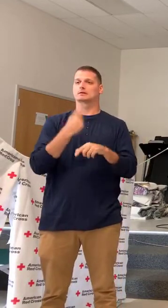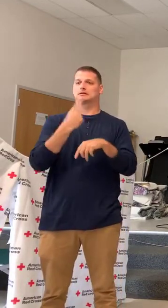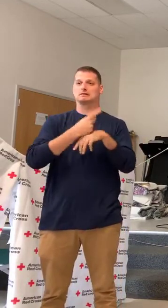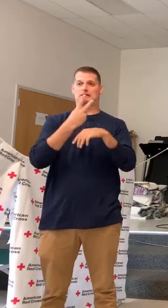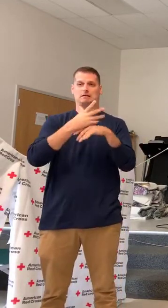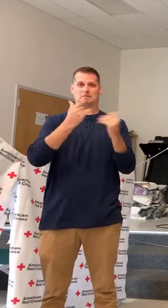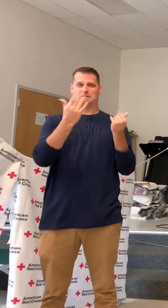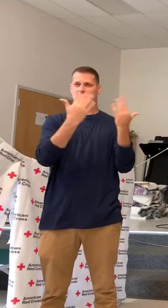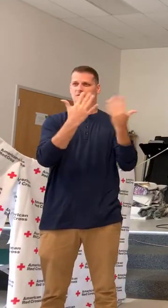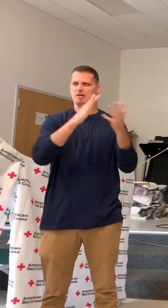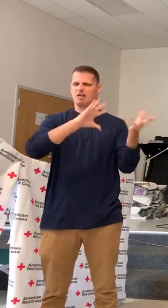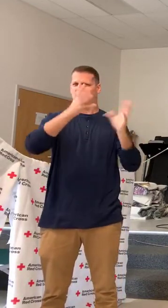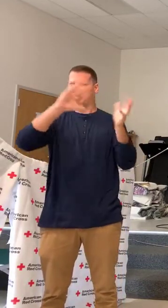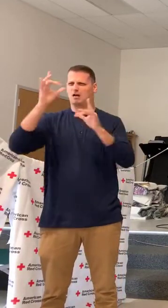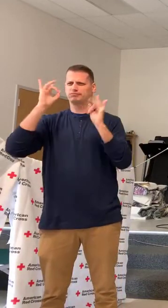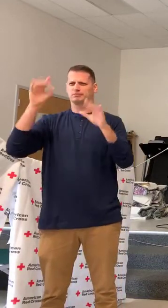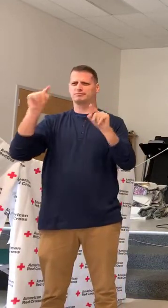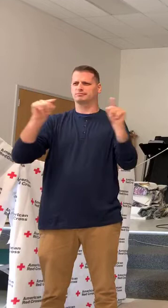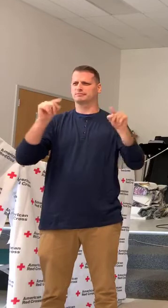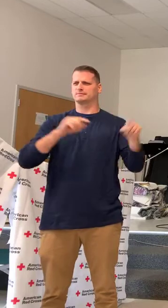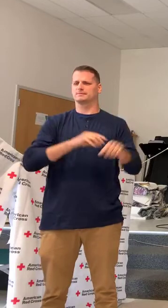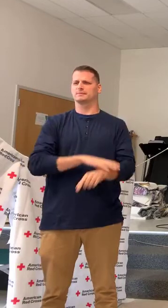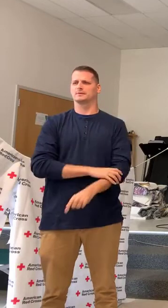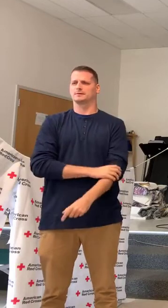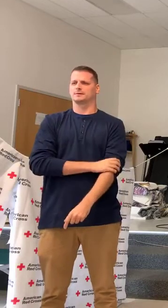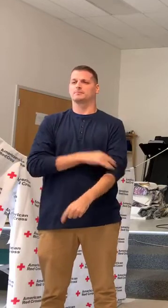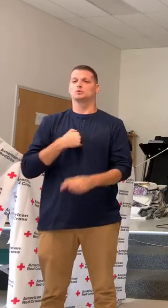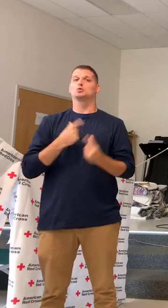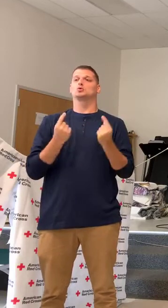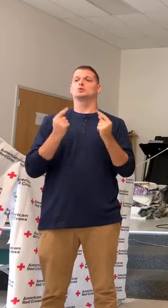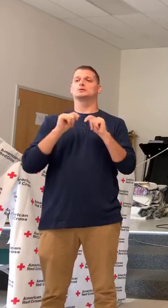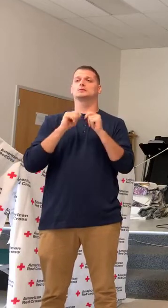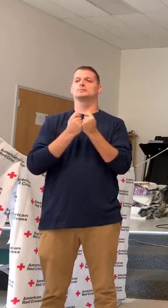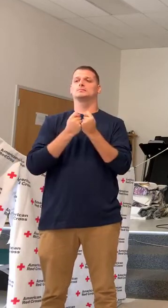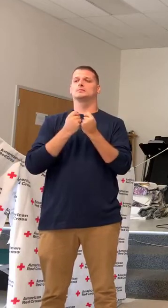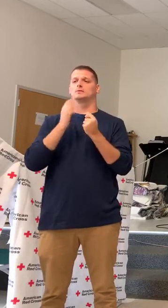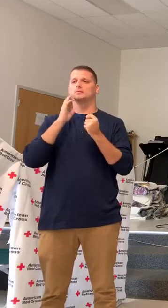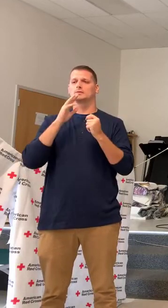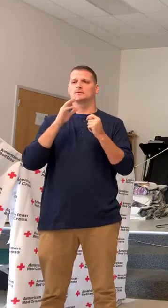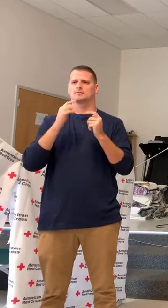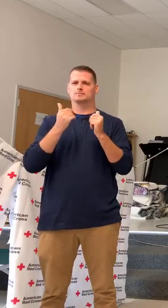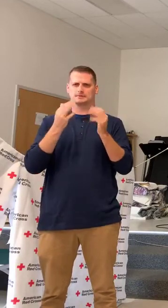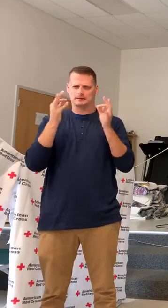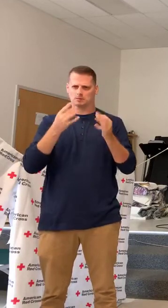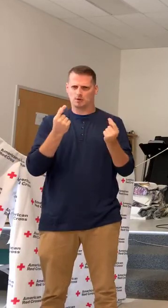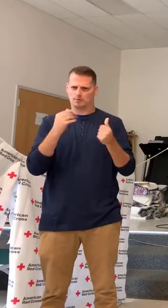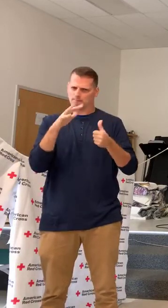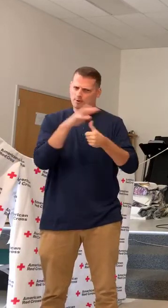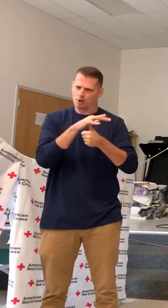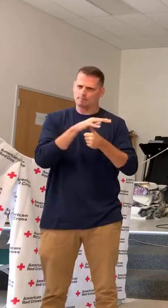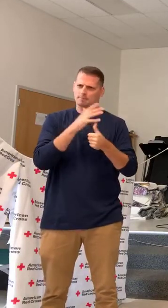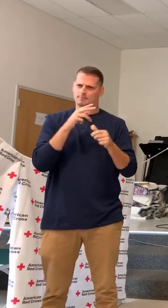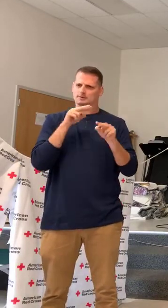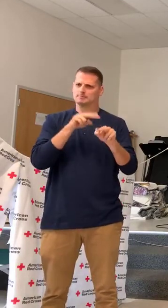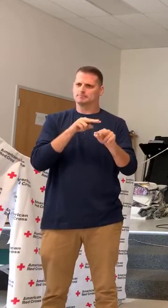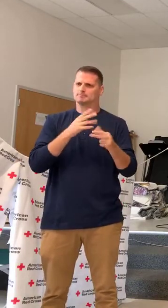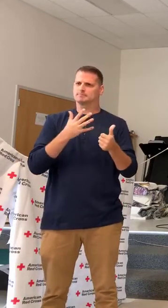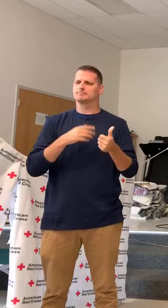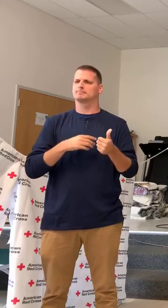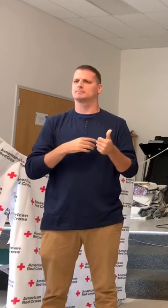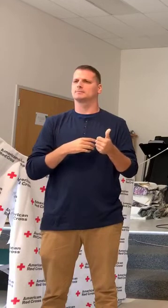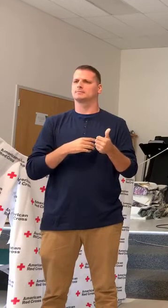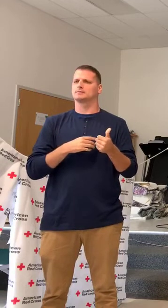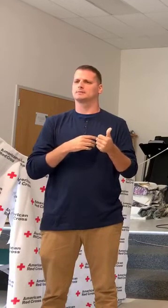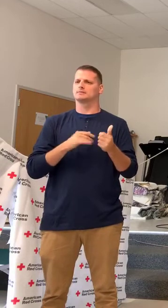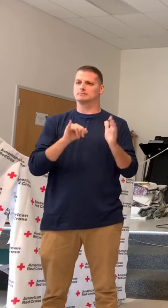challenges, and we identify them. We set objectives for ourselves and priorities. And I think we're at the point of the fire now where we're starting to see some successes, having